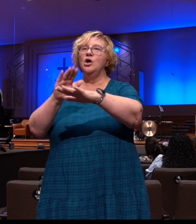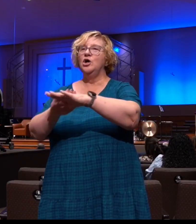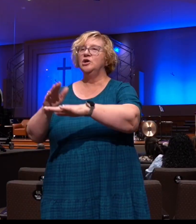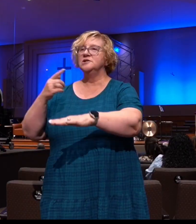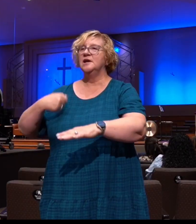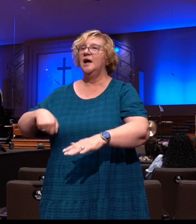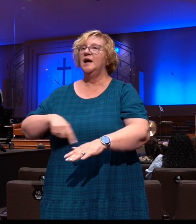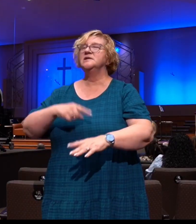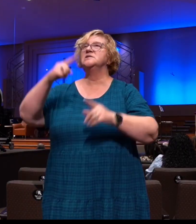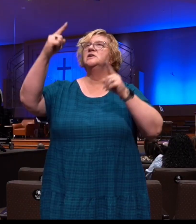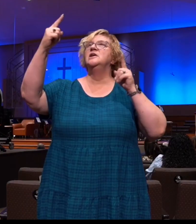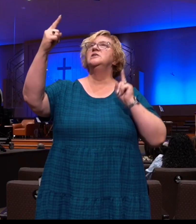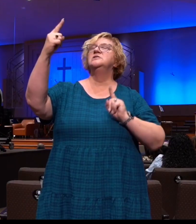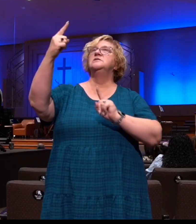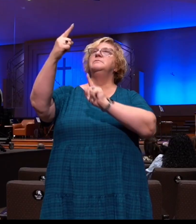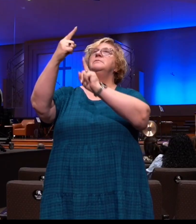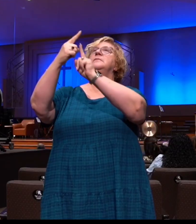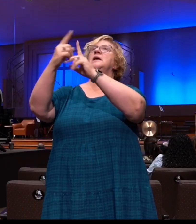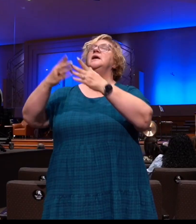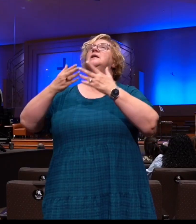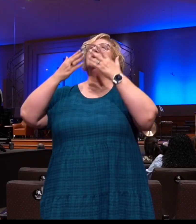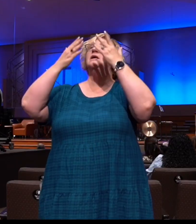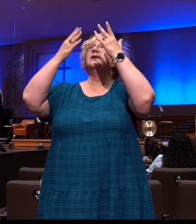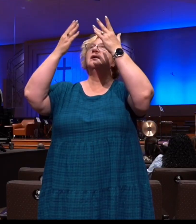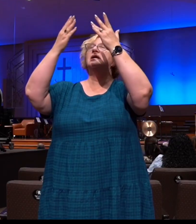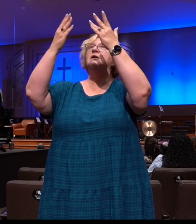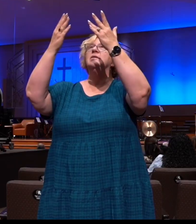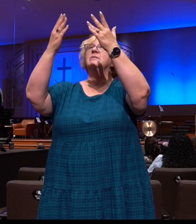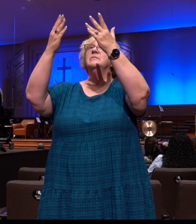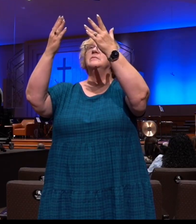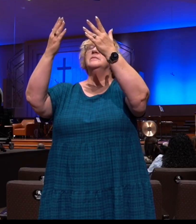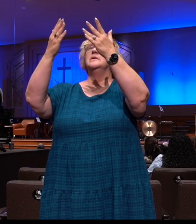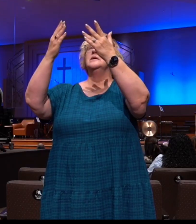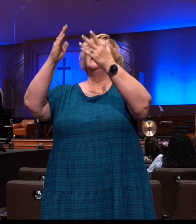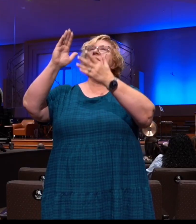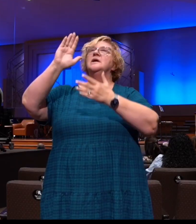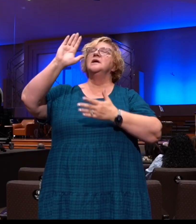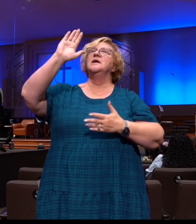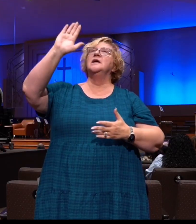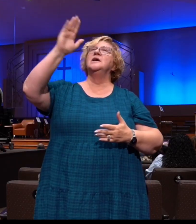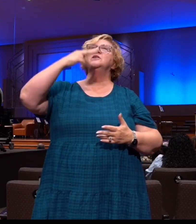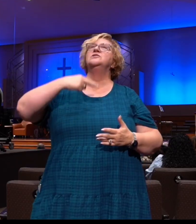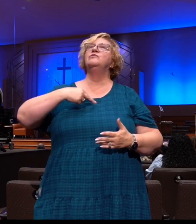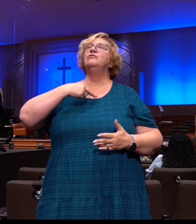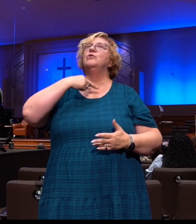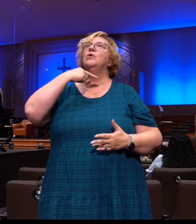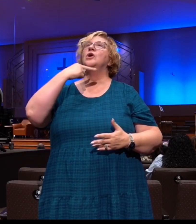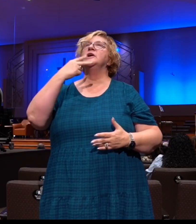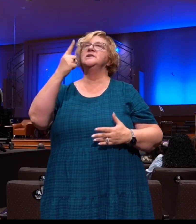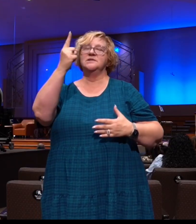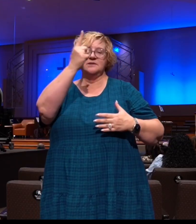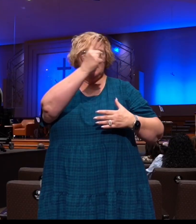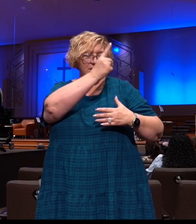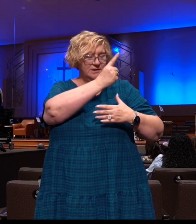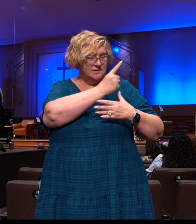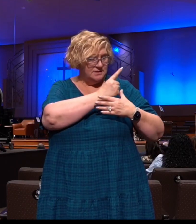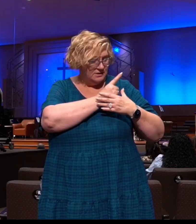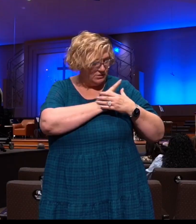running. The shepherd's voice is in